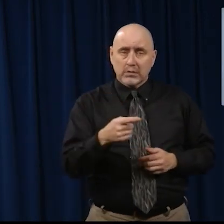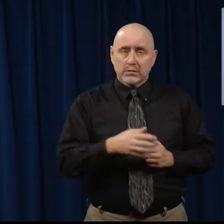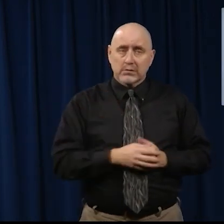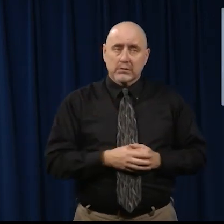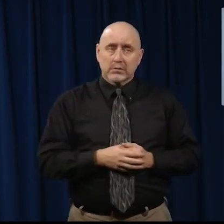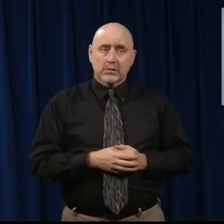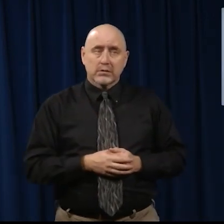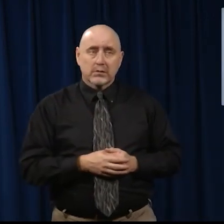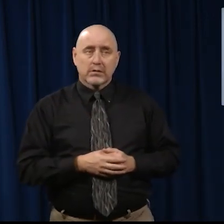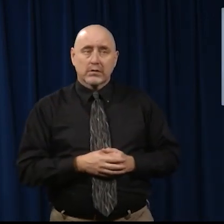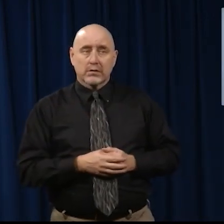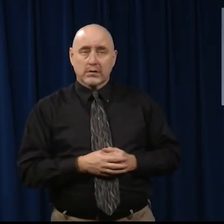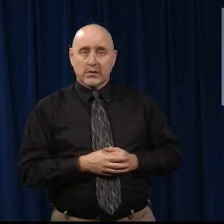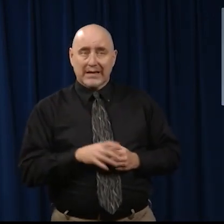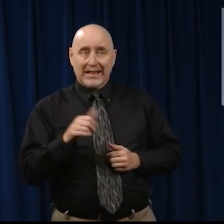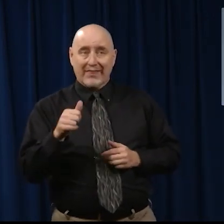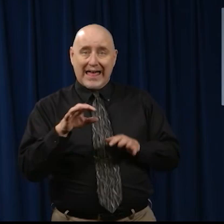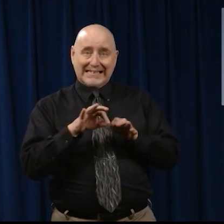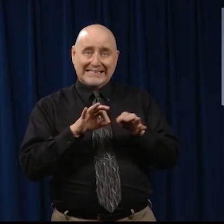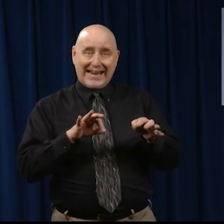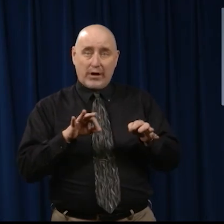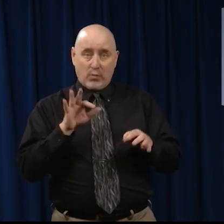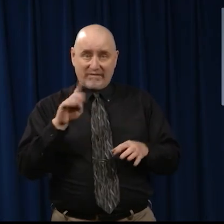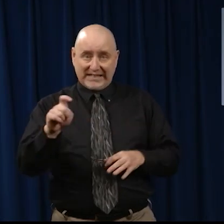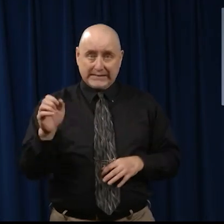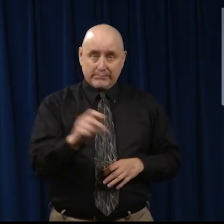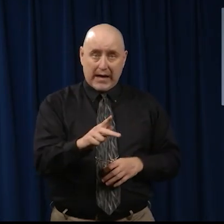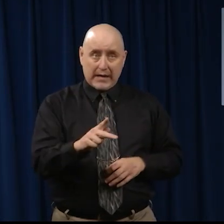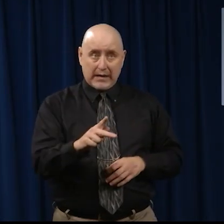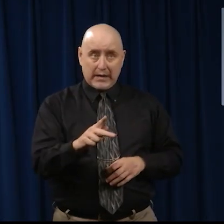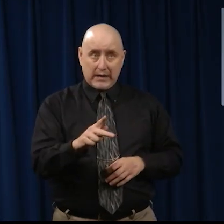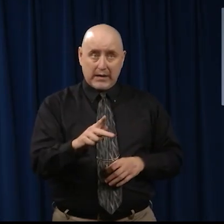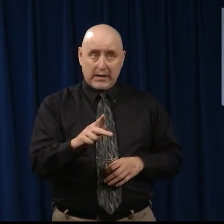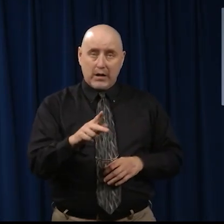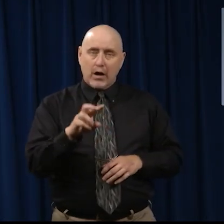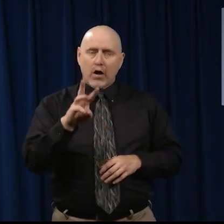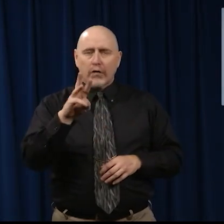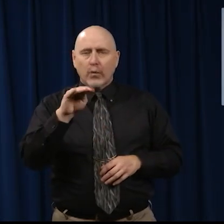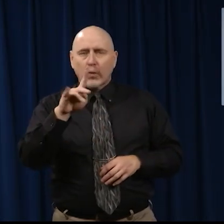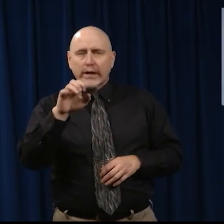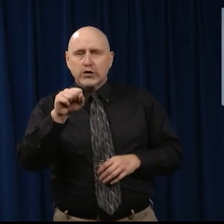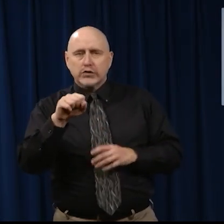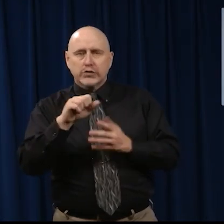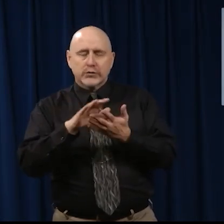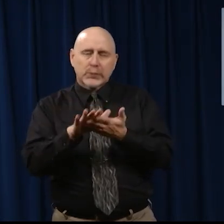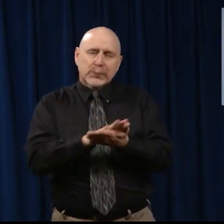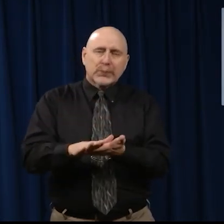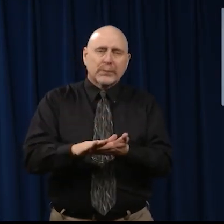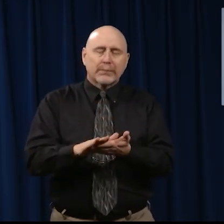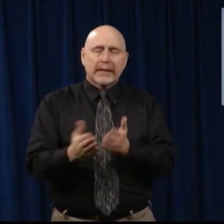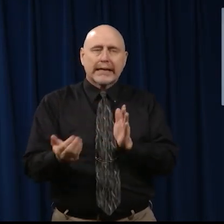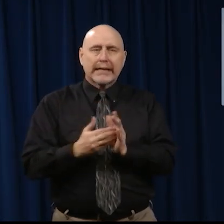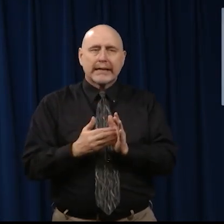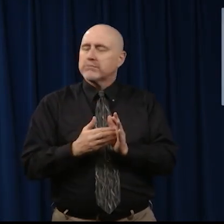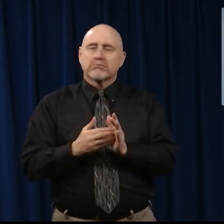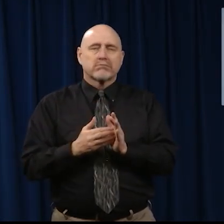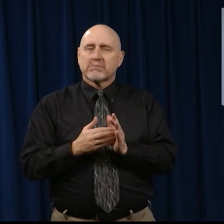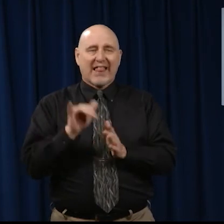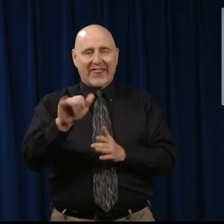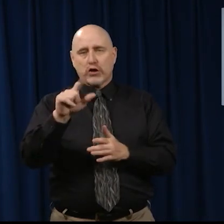Absolutely. You think that tear will ever come out of it? You think that the wrinkles will ever be ironed out or flattened out? No,